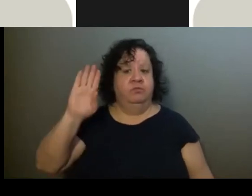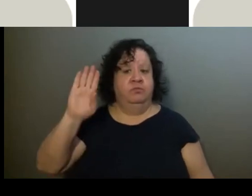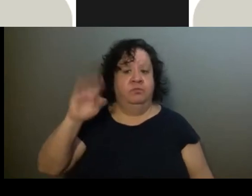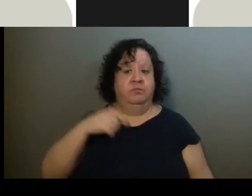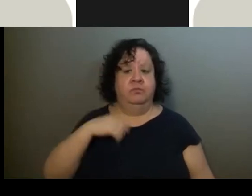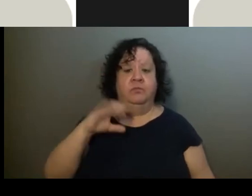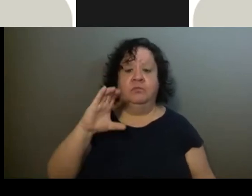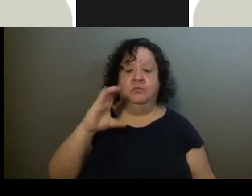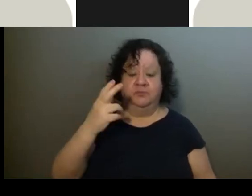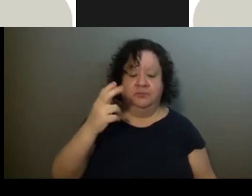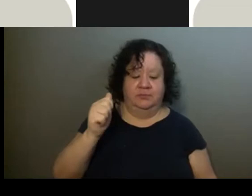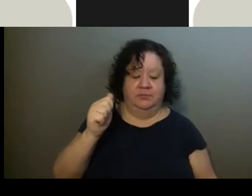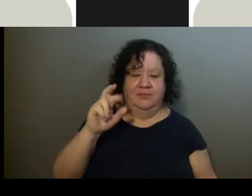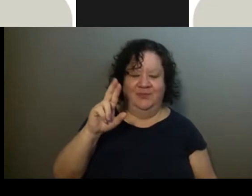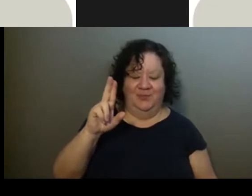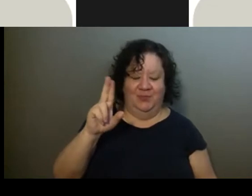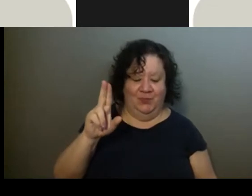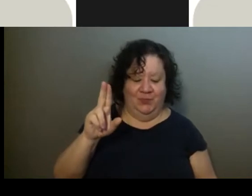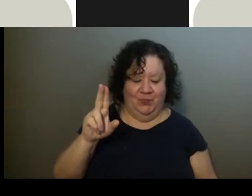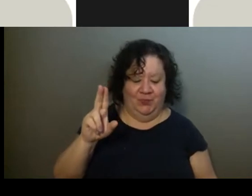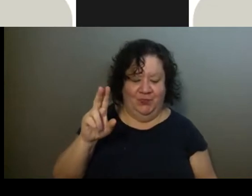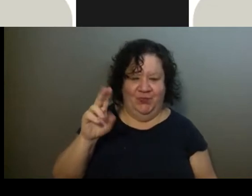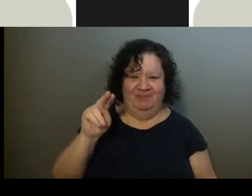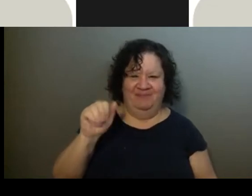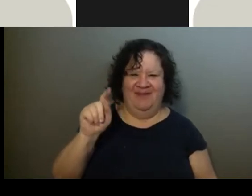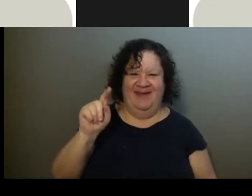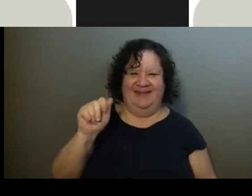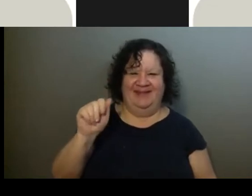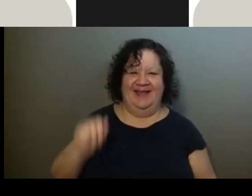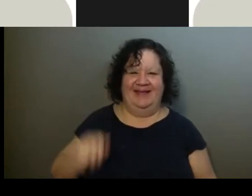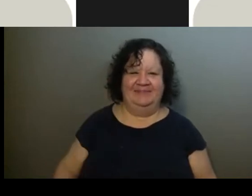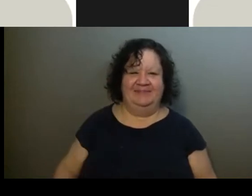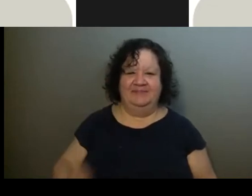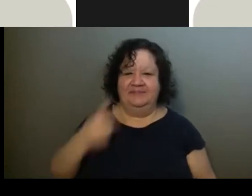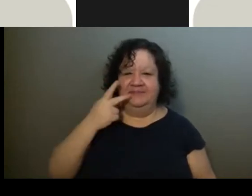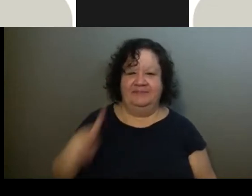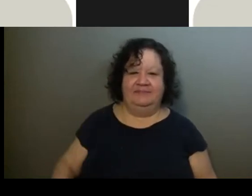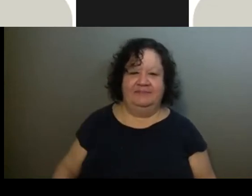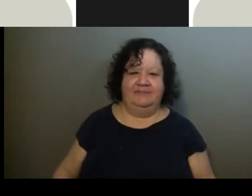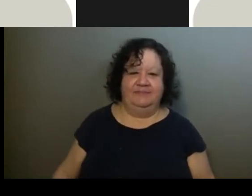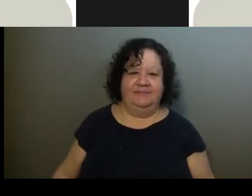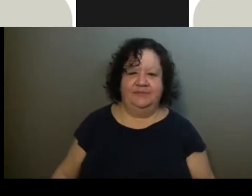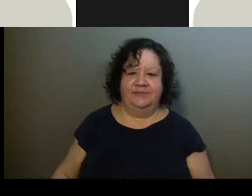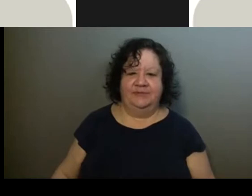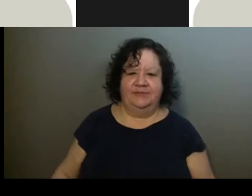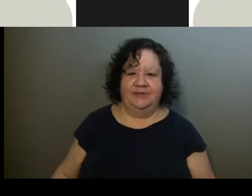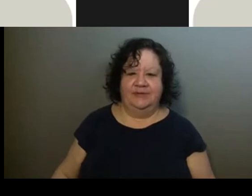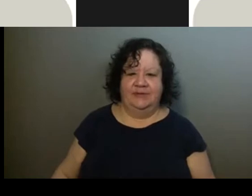ahead. Thank you. Thank you very much. So it was a very important and pertinent question has been